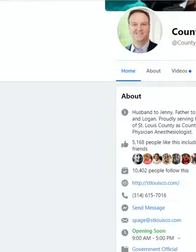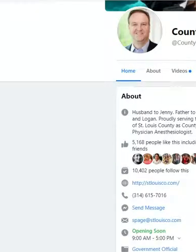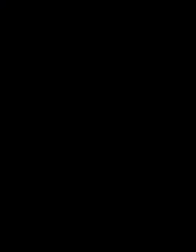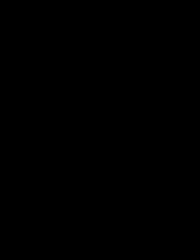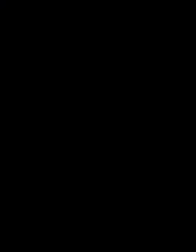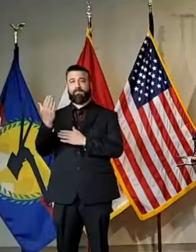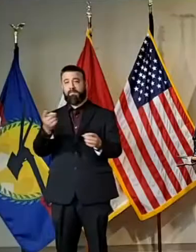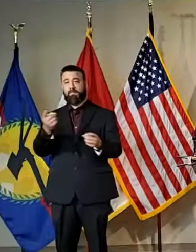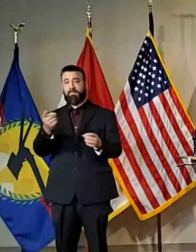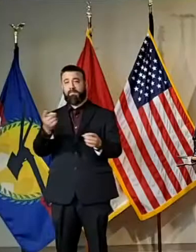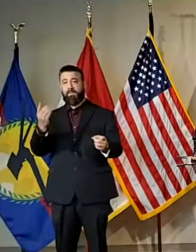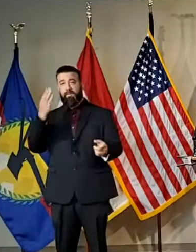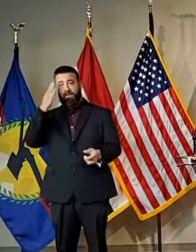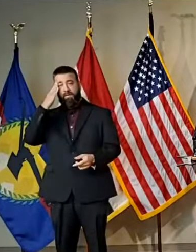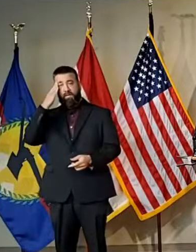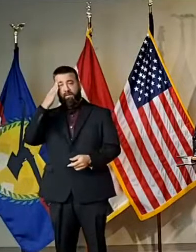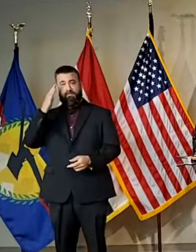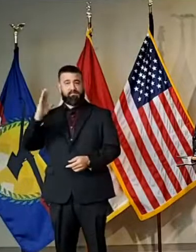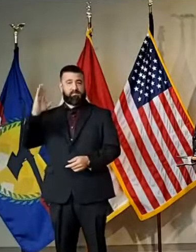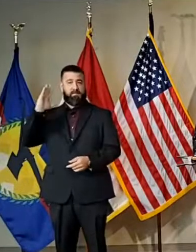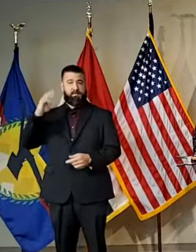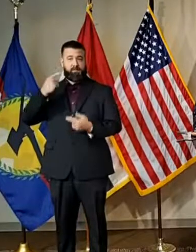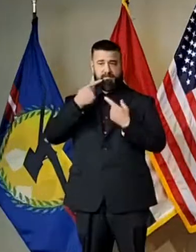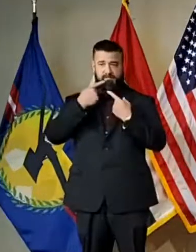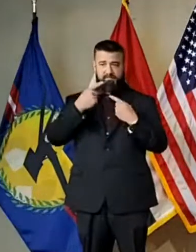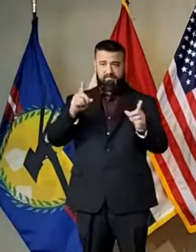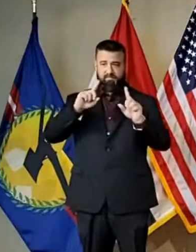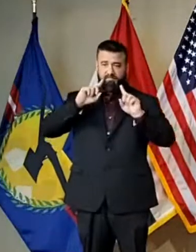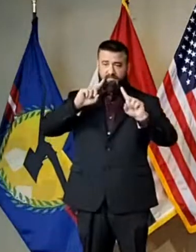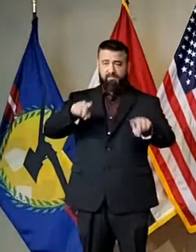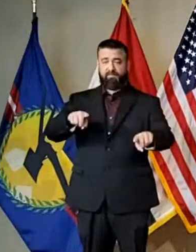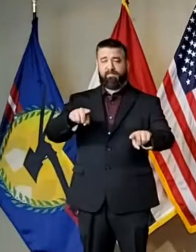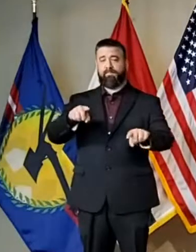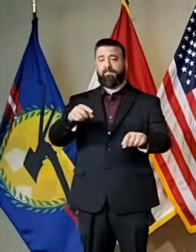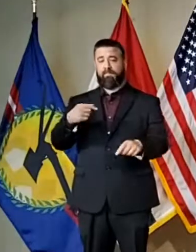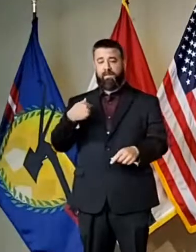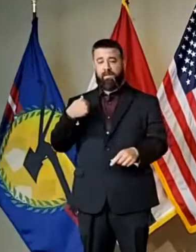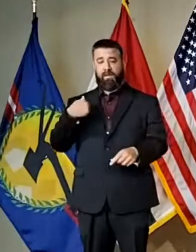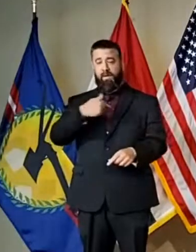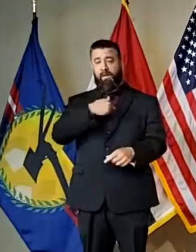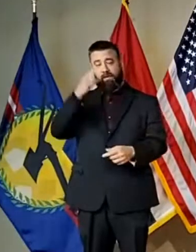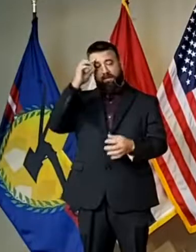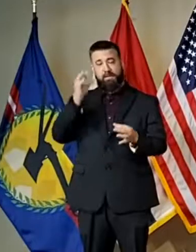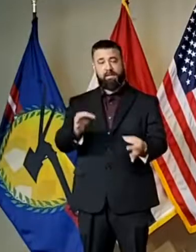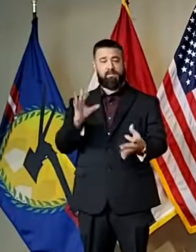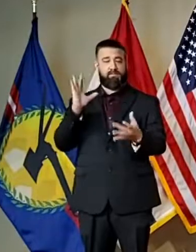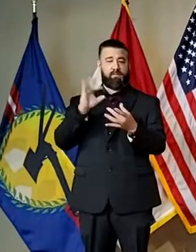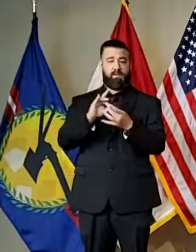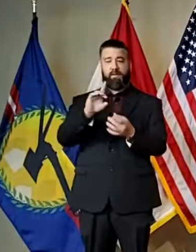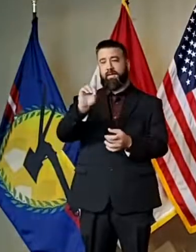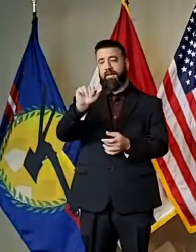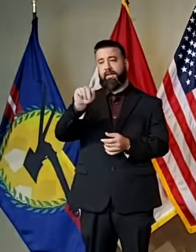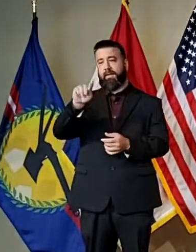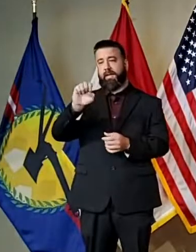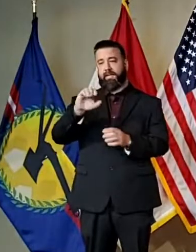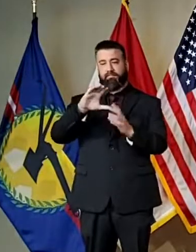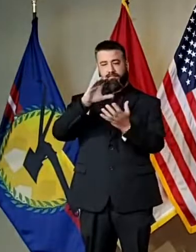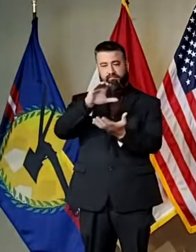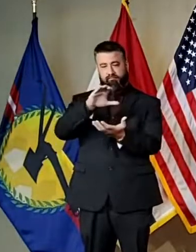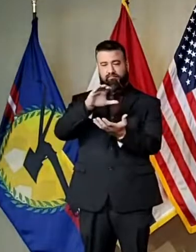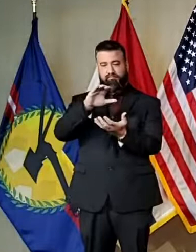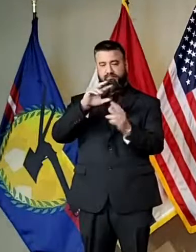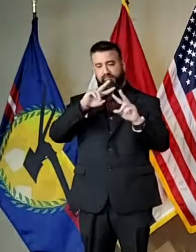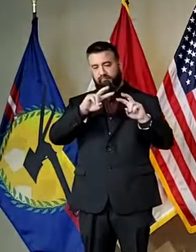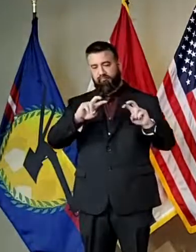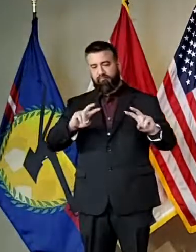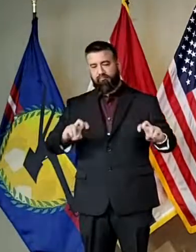As you know, whenever we've issued guidelines in the past, we based our decisions on the data regarding COVID-19